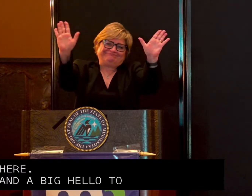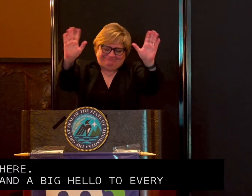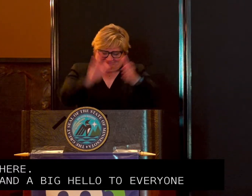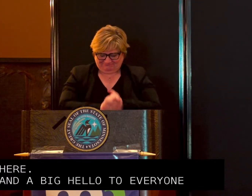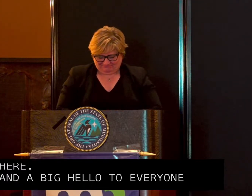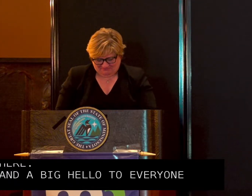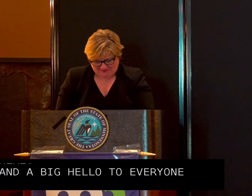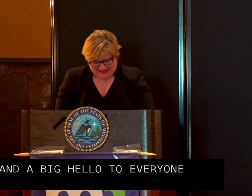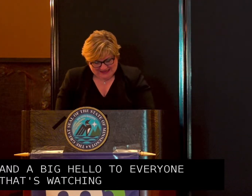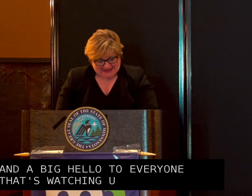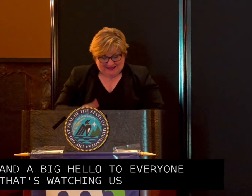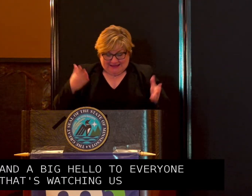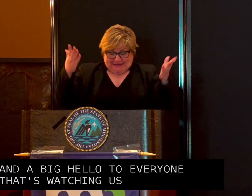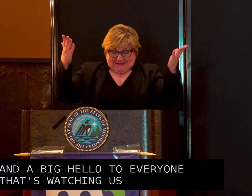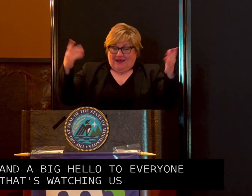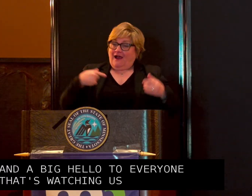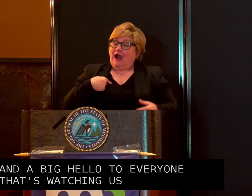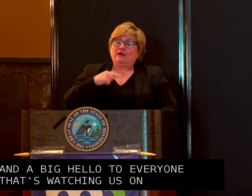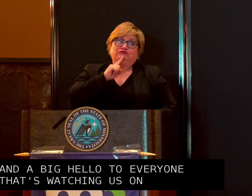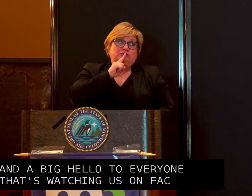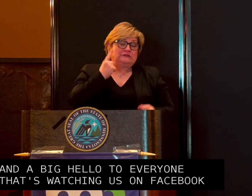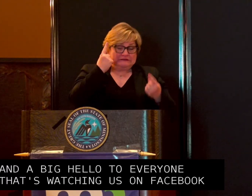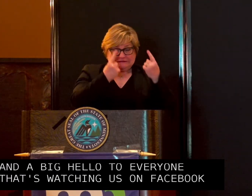on Facebook and YouTube as well.